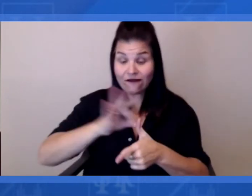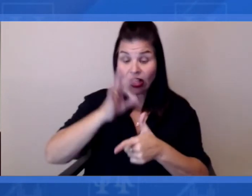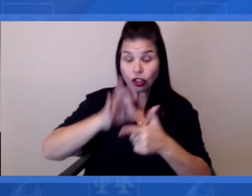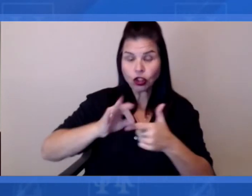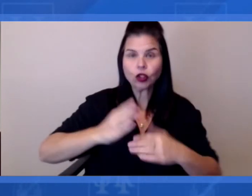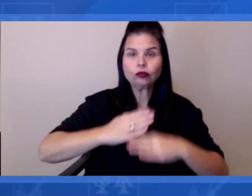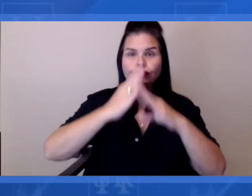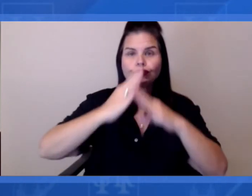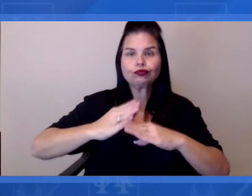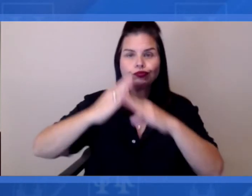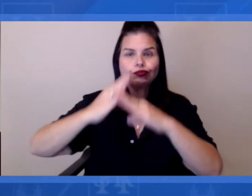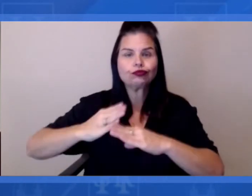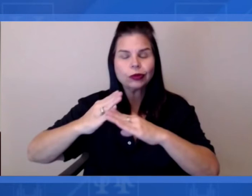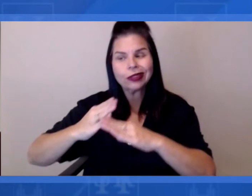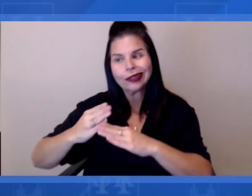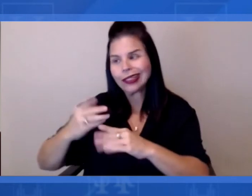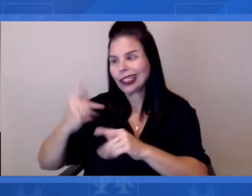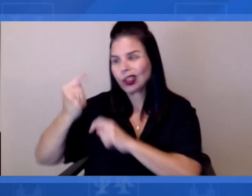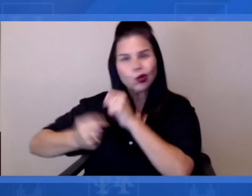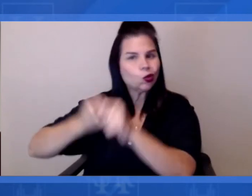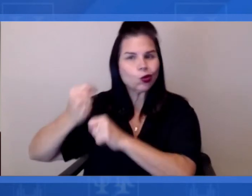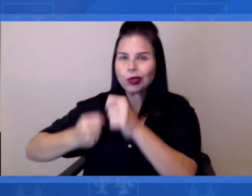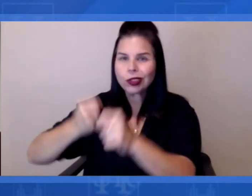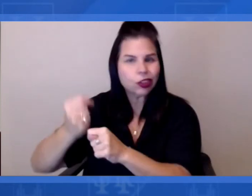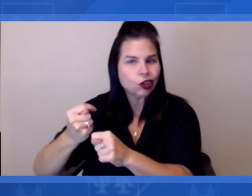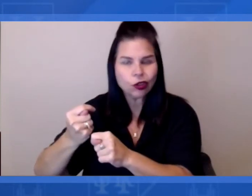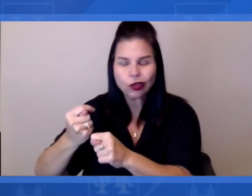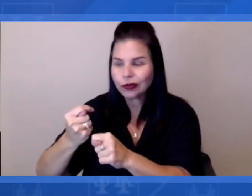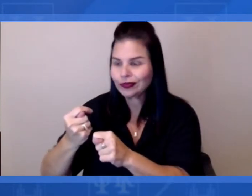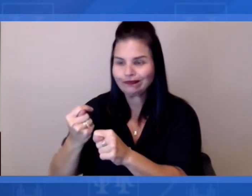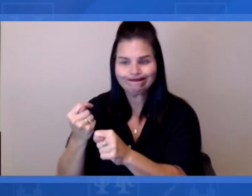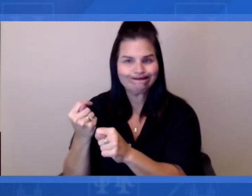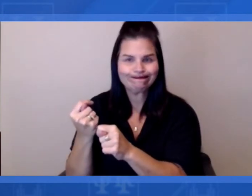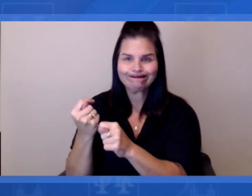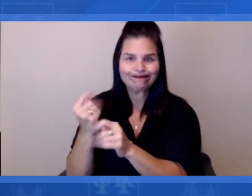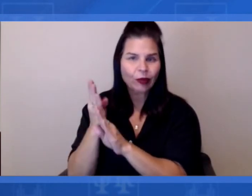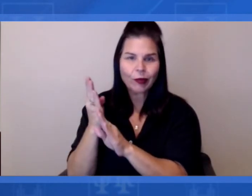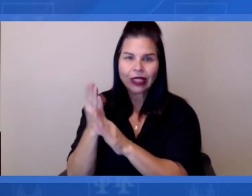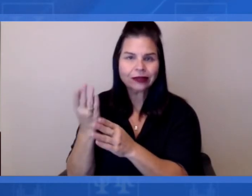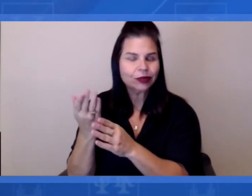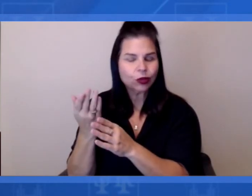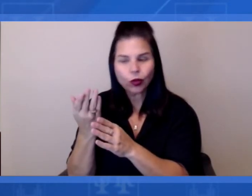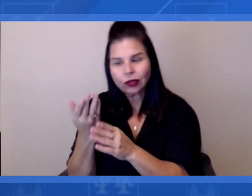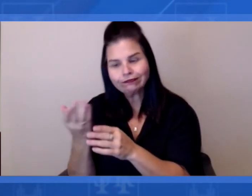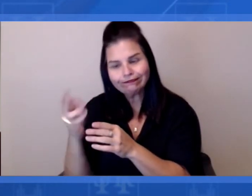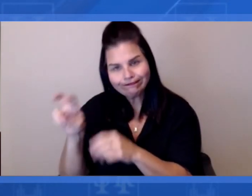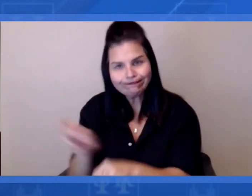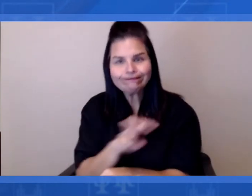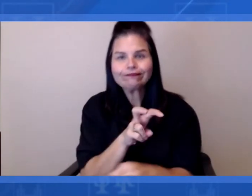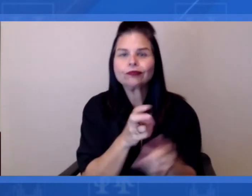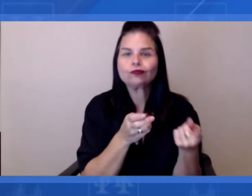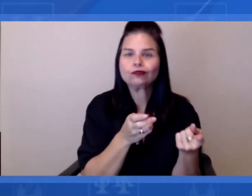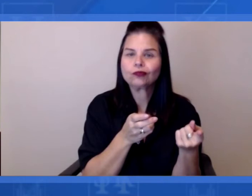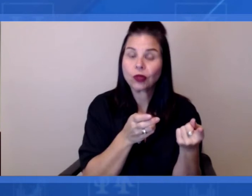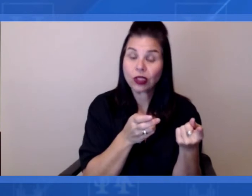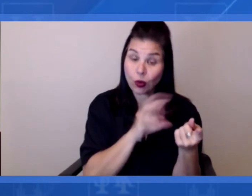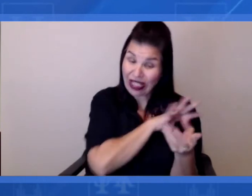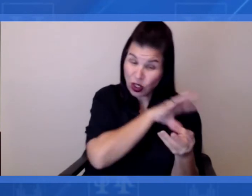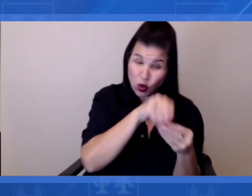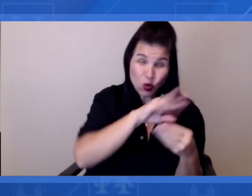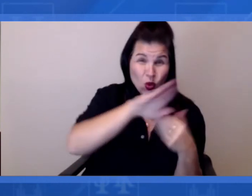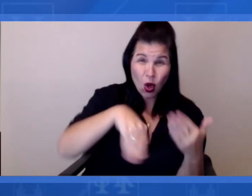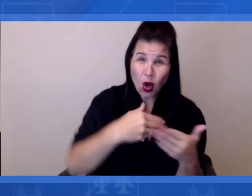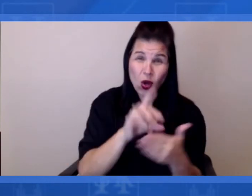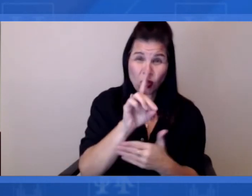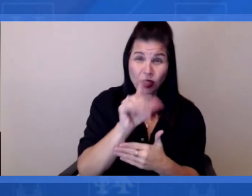barriers to regular transit use due to disability, and includes all disabilities,